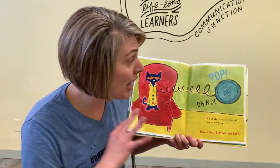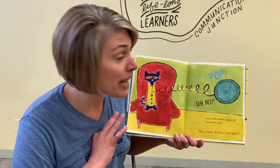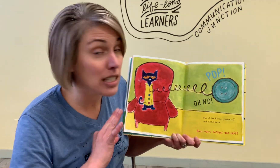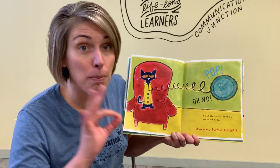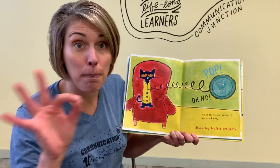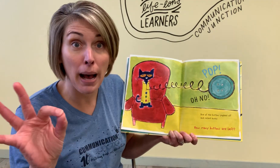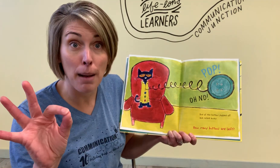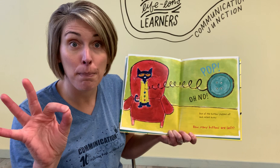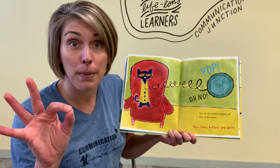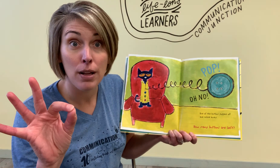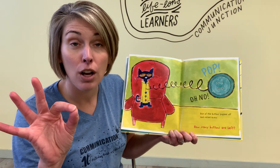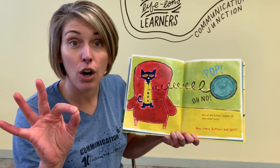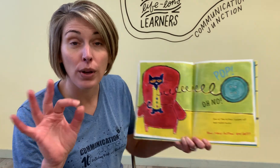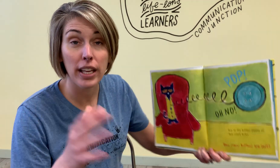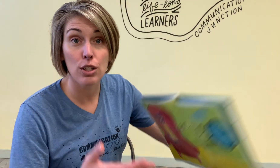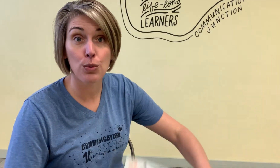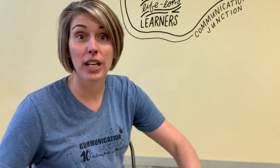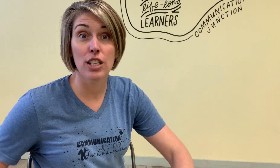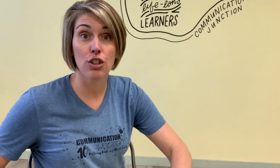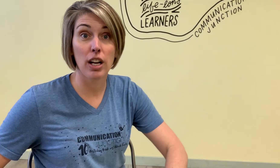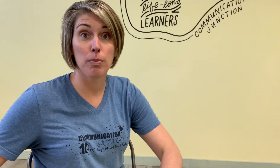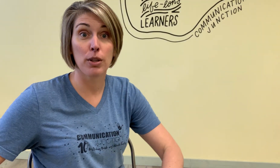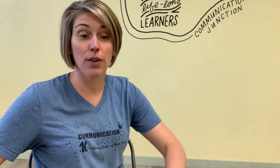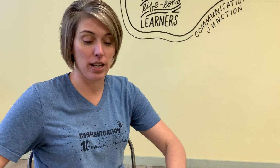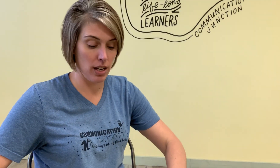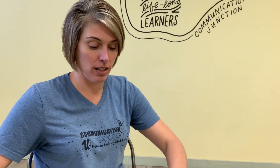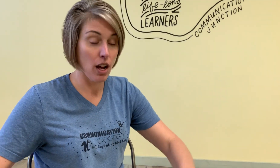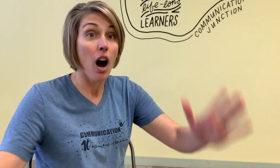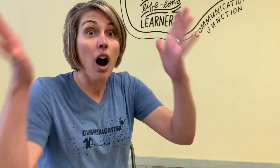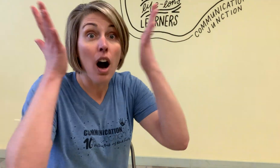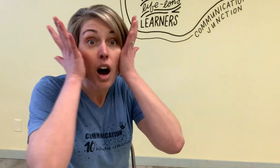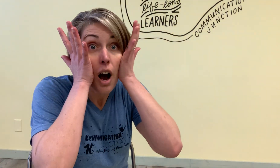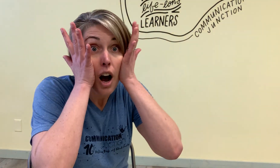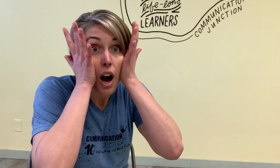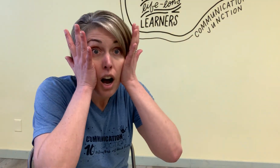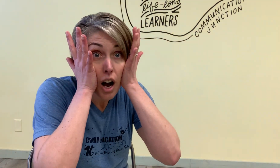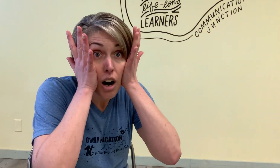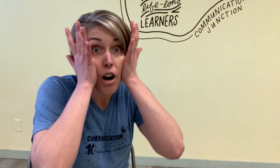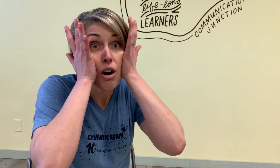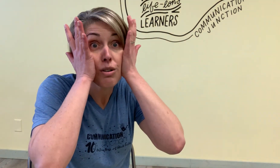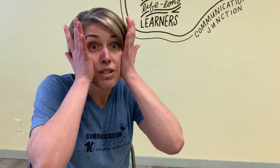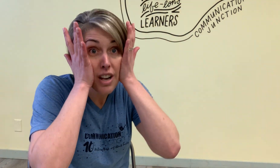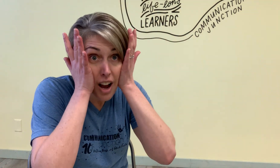buttons. Pop! Okay, here's where I need your help. Are you ready? Oh